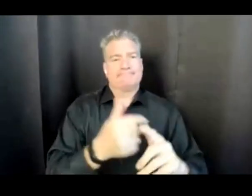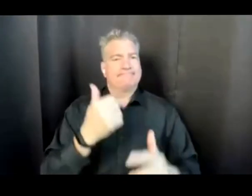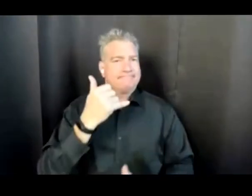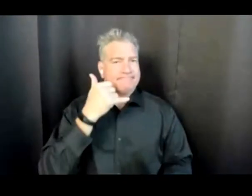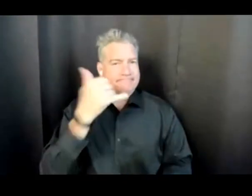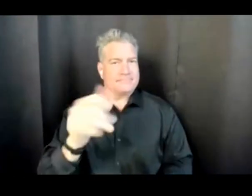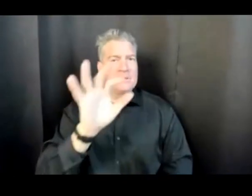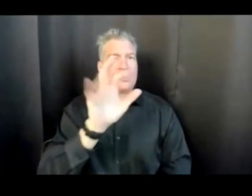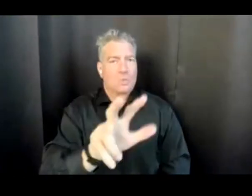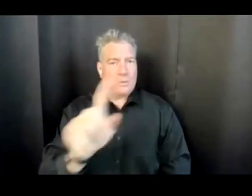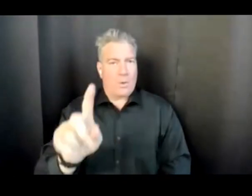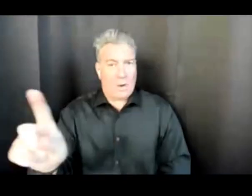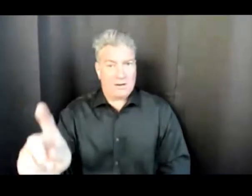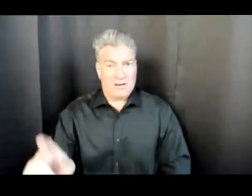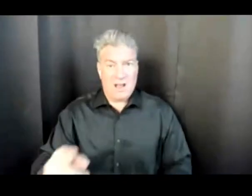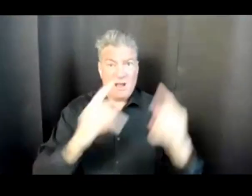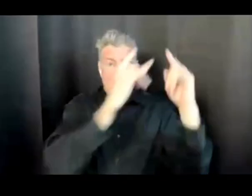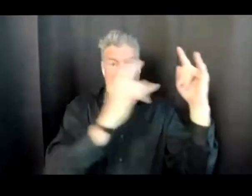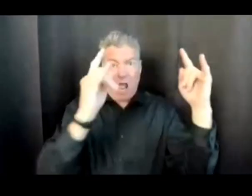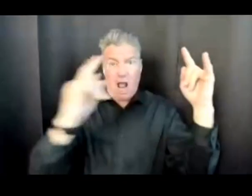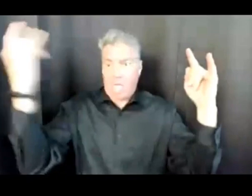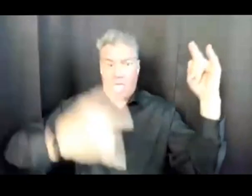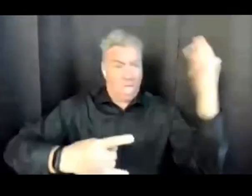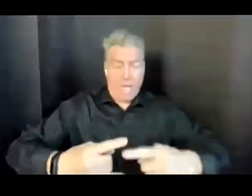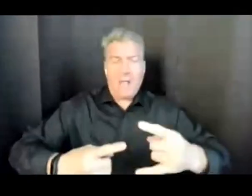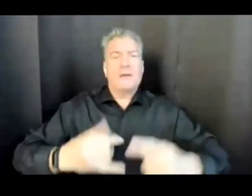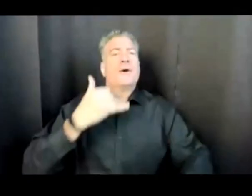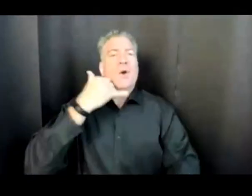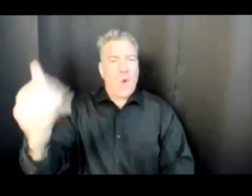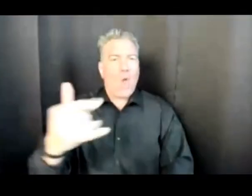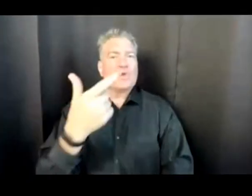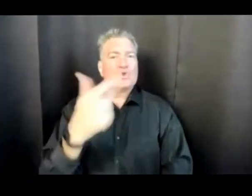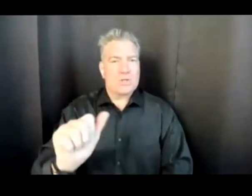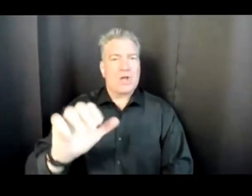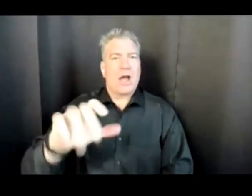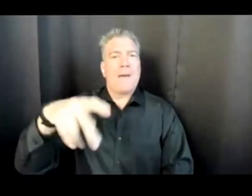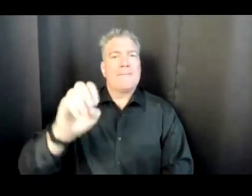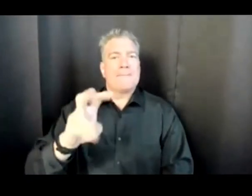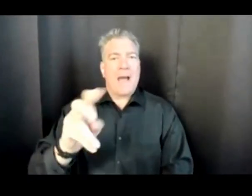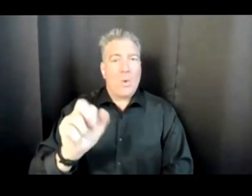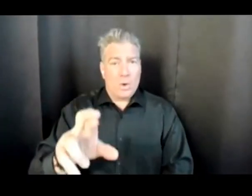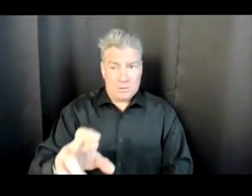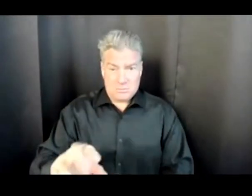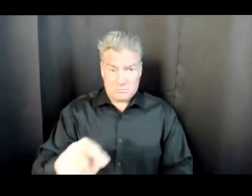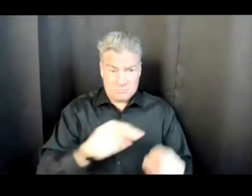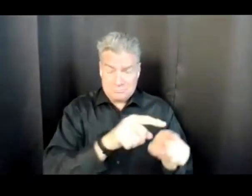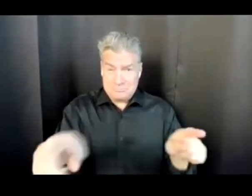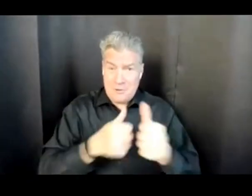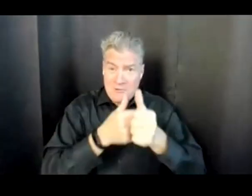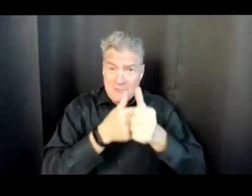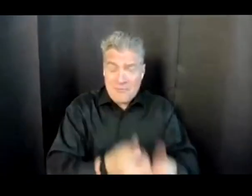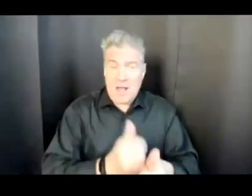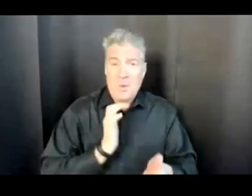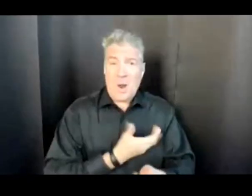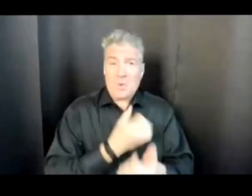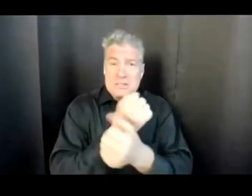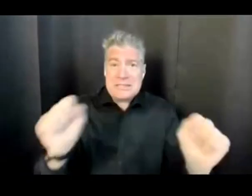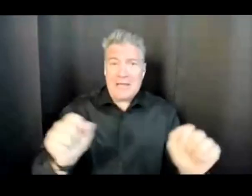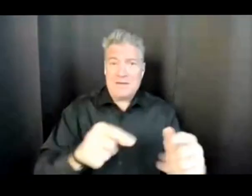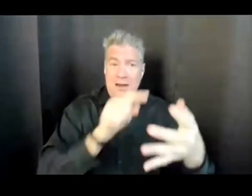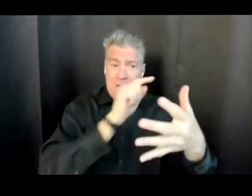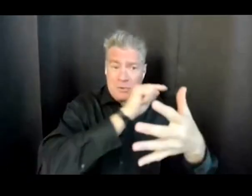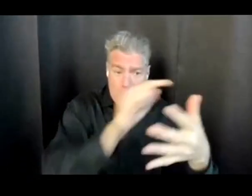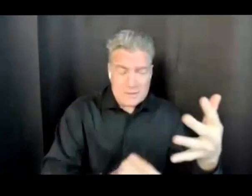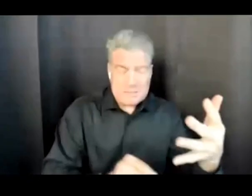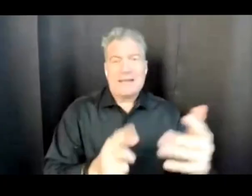or down power lines, call Georgia Power. If everyone keeps these safety tips in mind, GEMA and our state partners will be